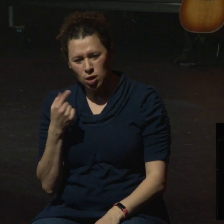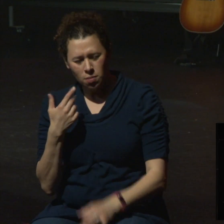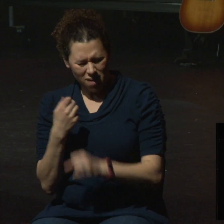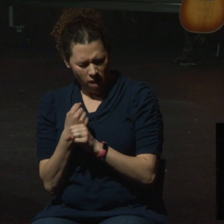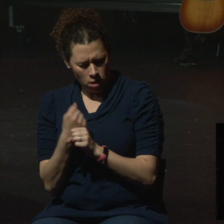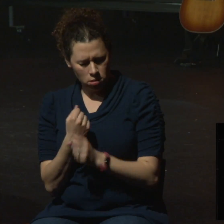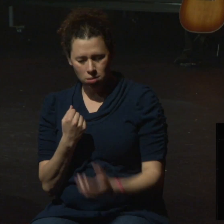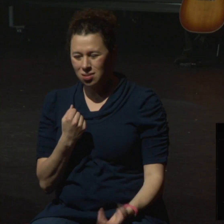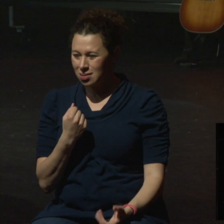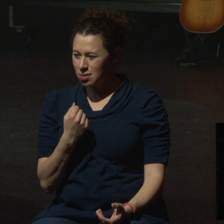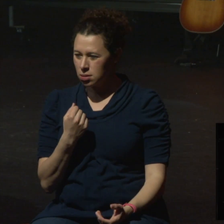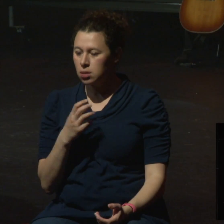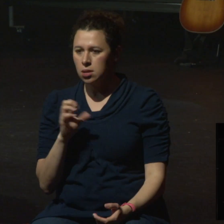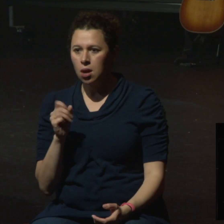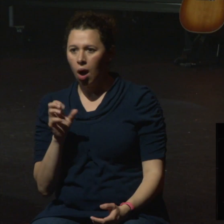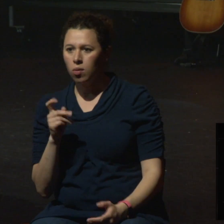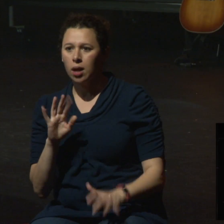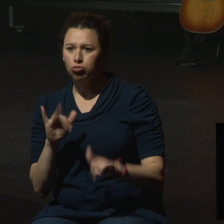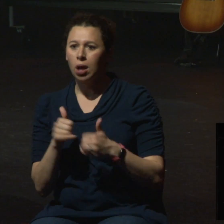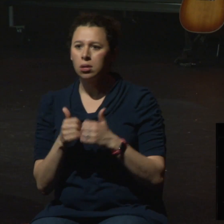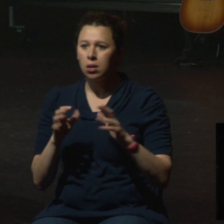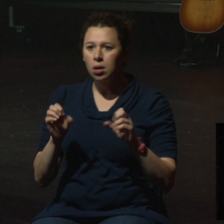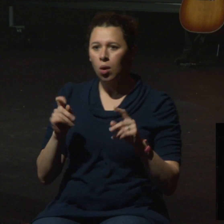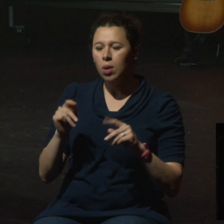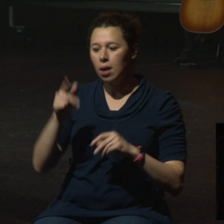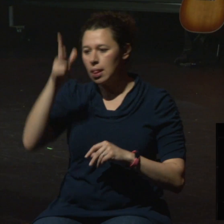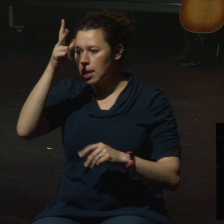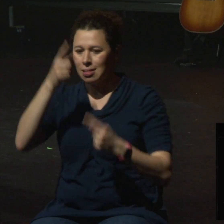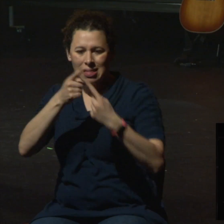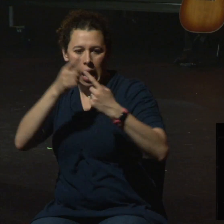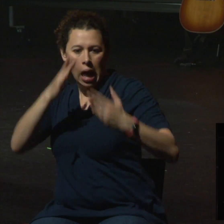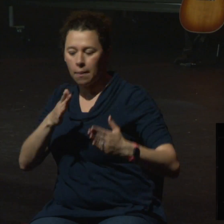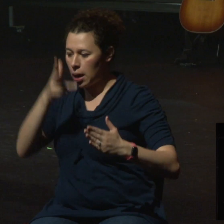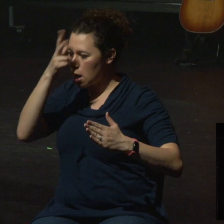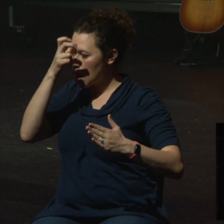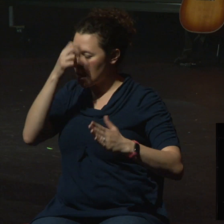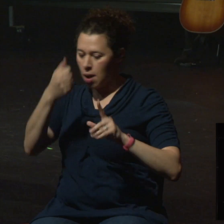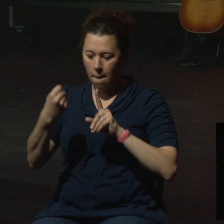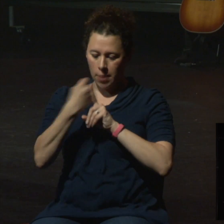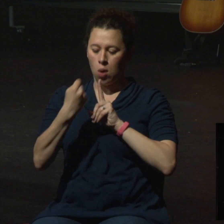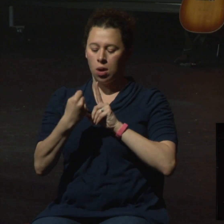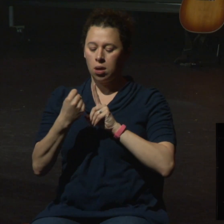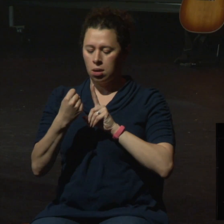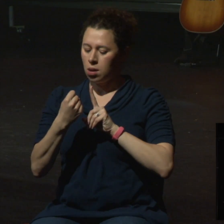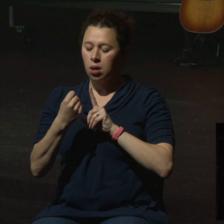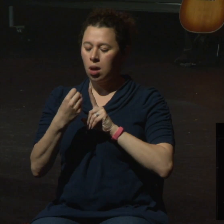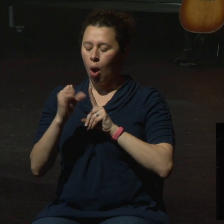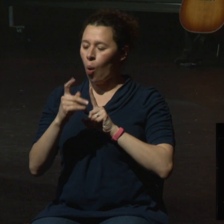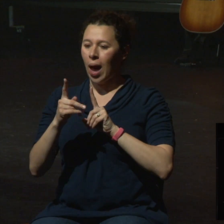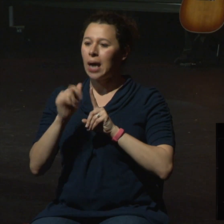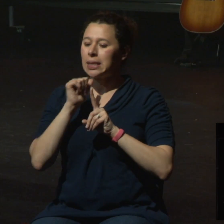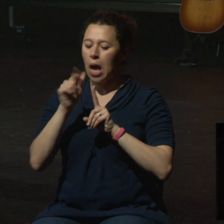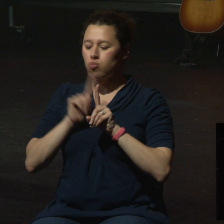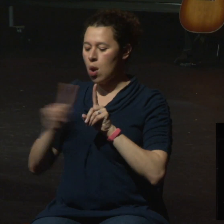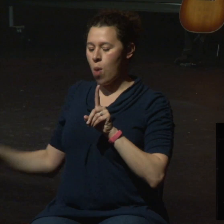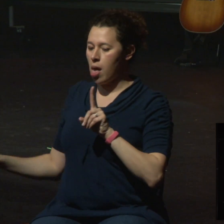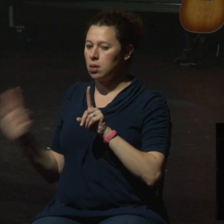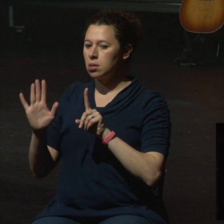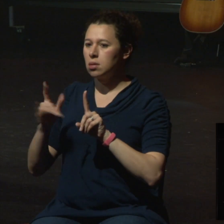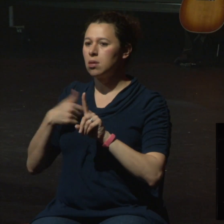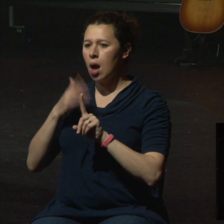will. Soon as the enemy hits us with something, we want to go run and hide. No, let's be people of